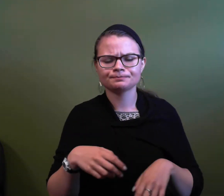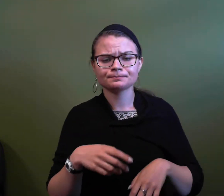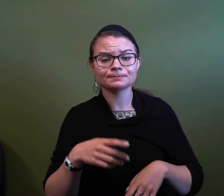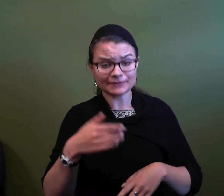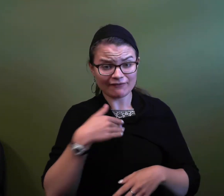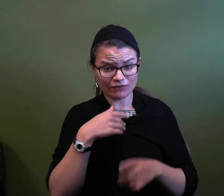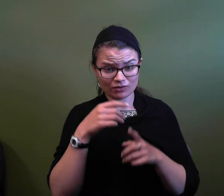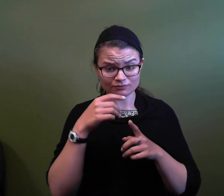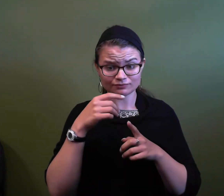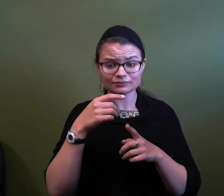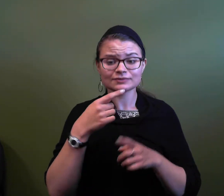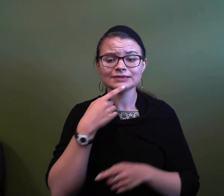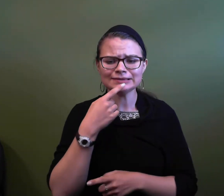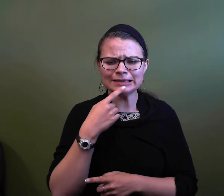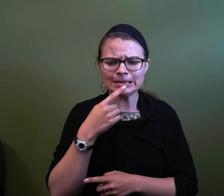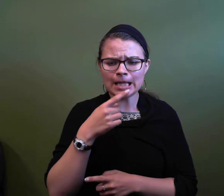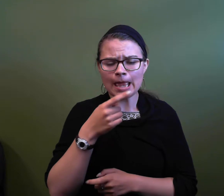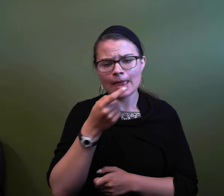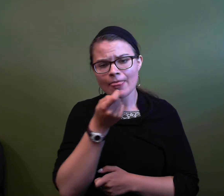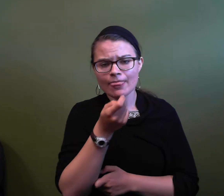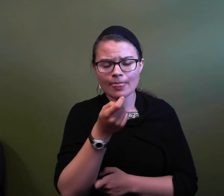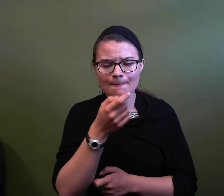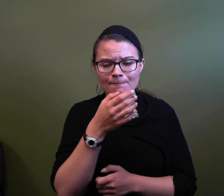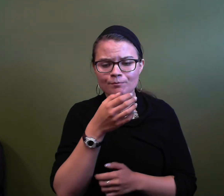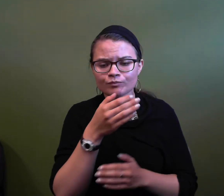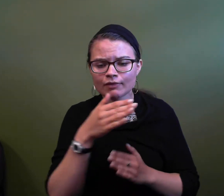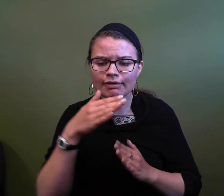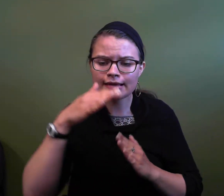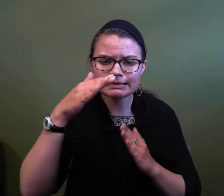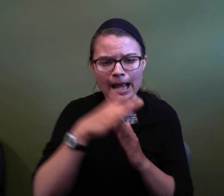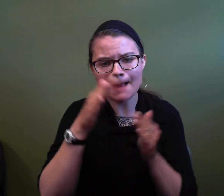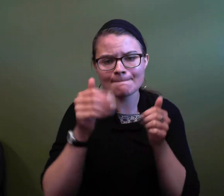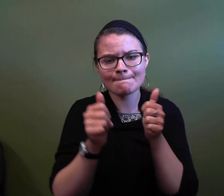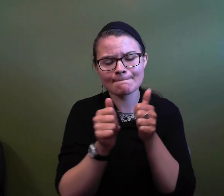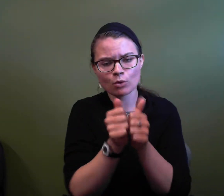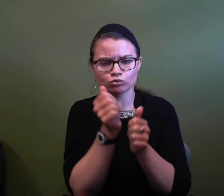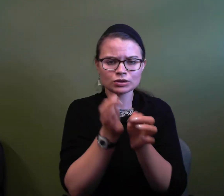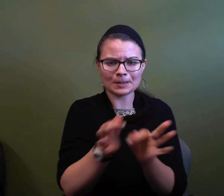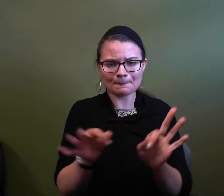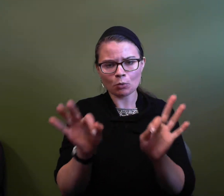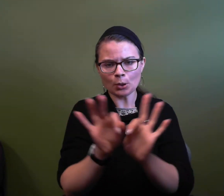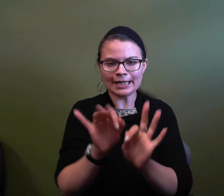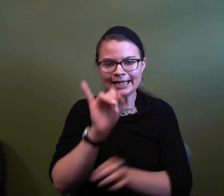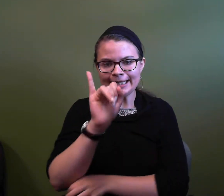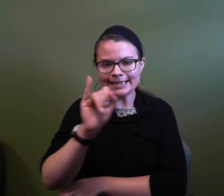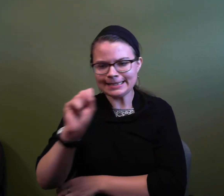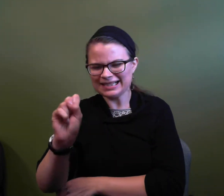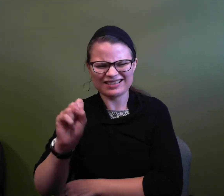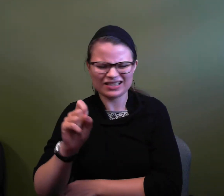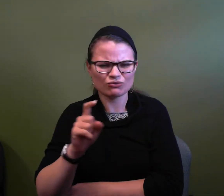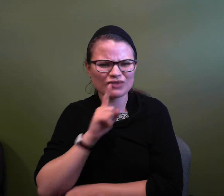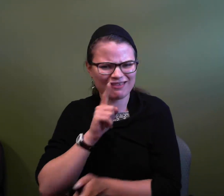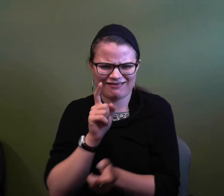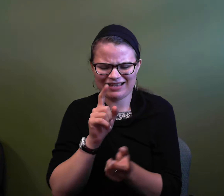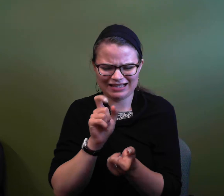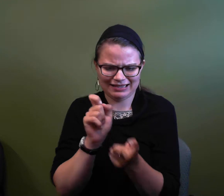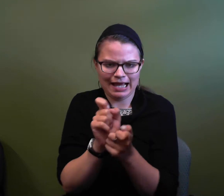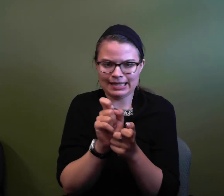most important factor. If you notice, these are the same. They're the exact same, except for I agree that